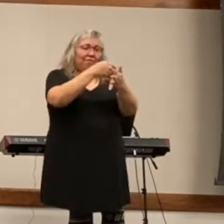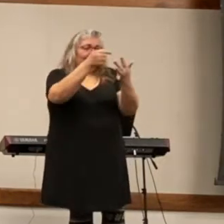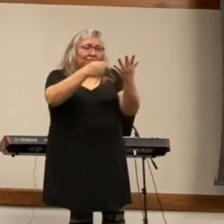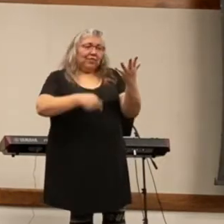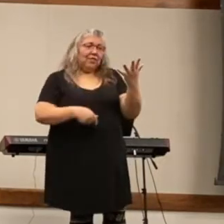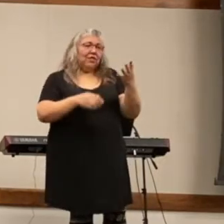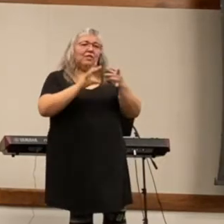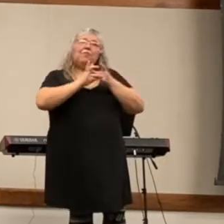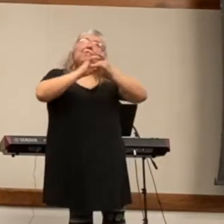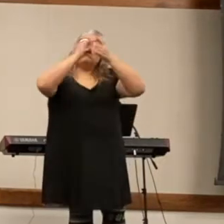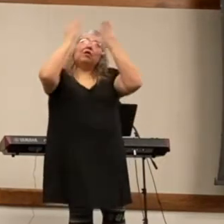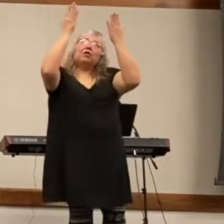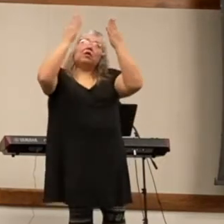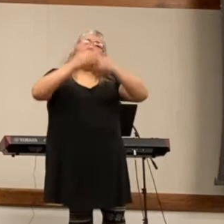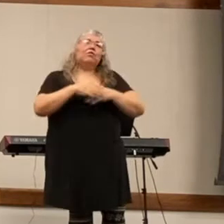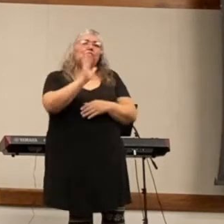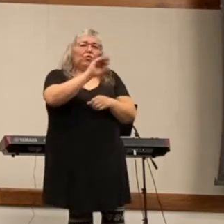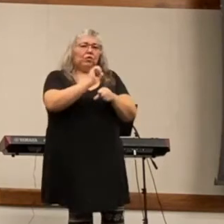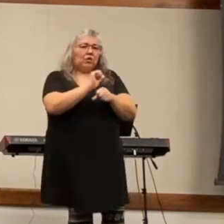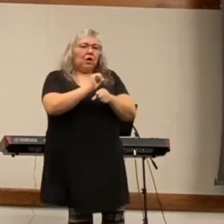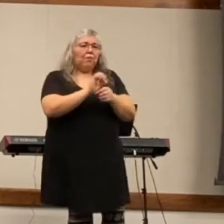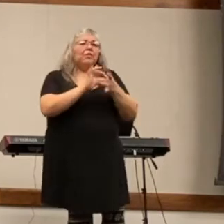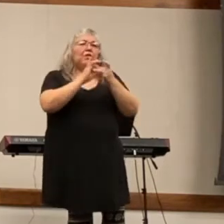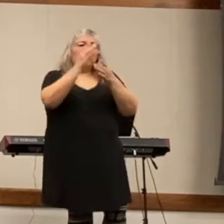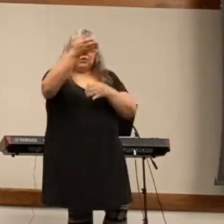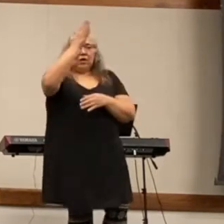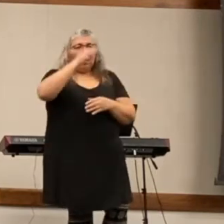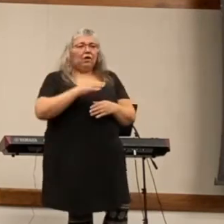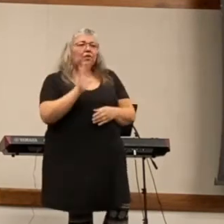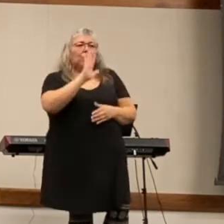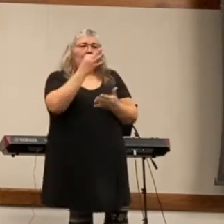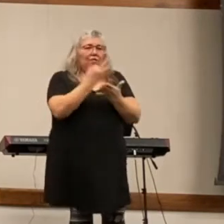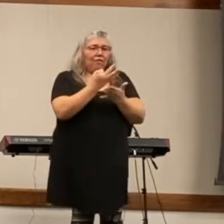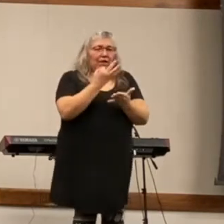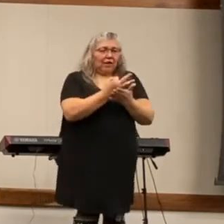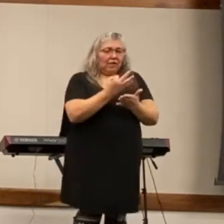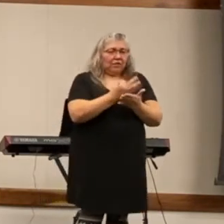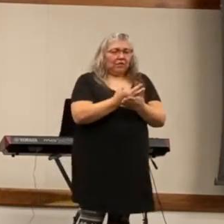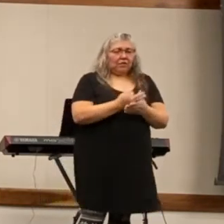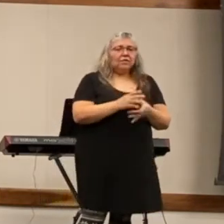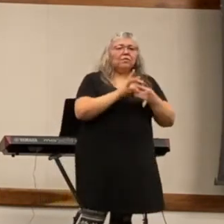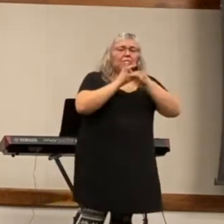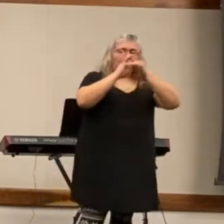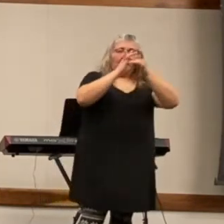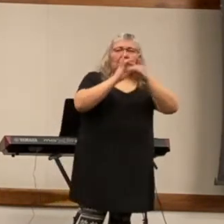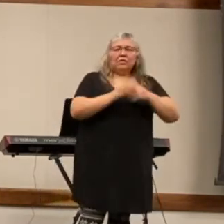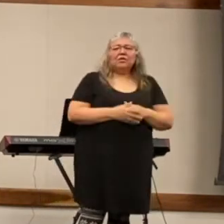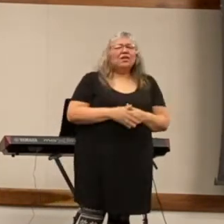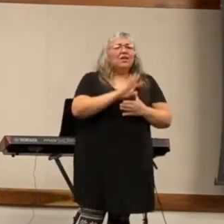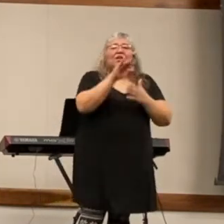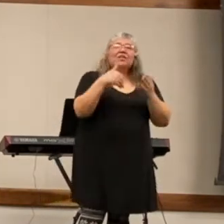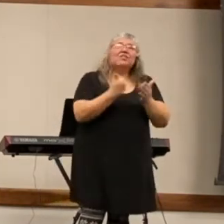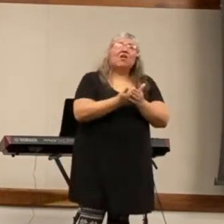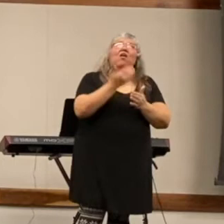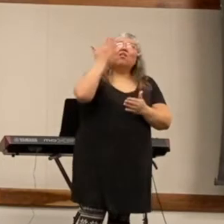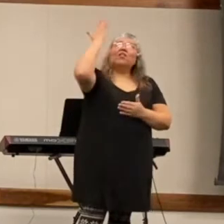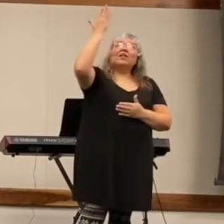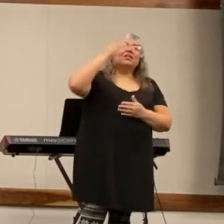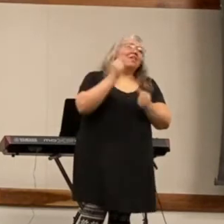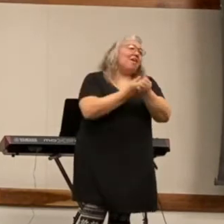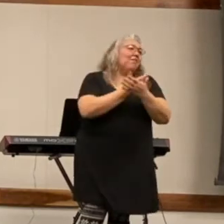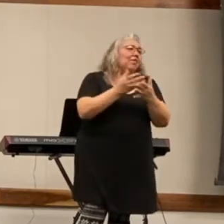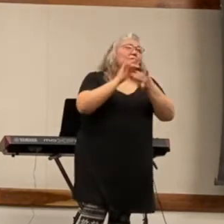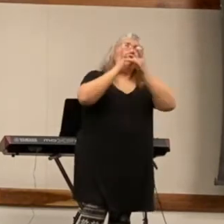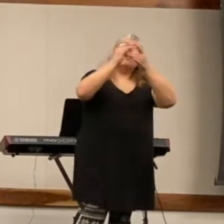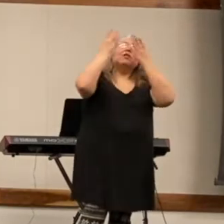Your job, it belongs to God. Your finances, it belongs to God. It's all His. Everything belongs